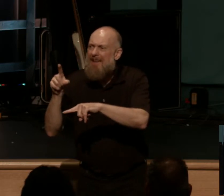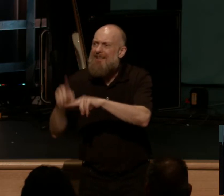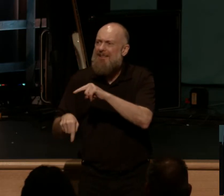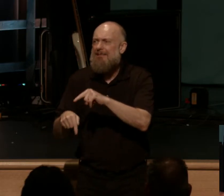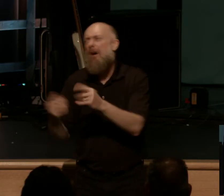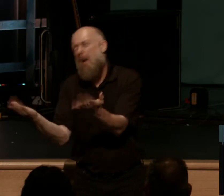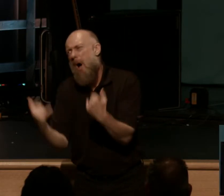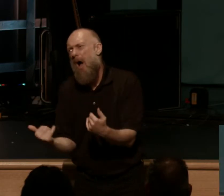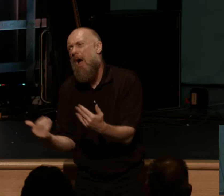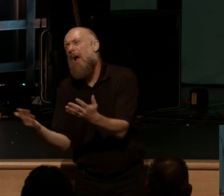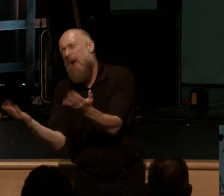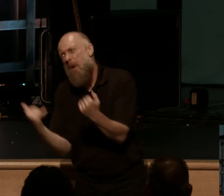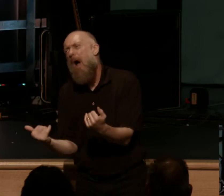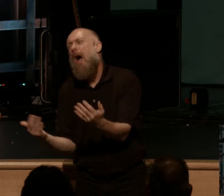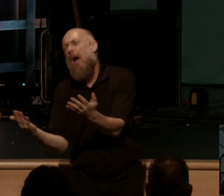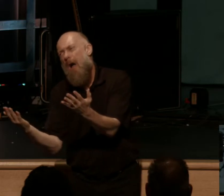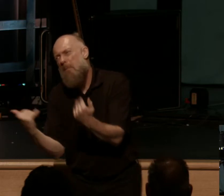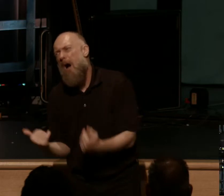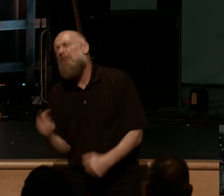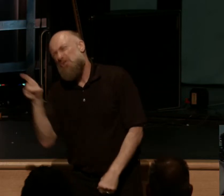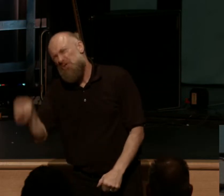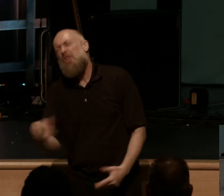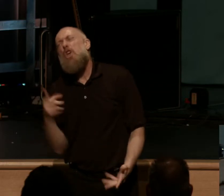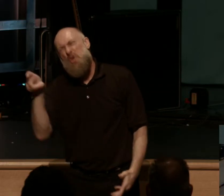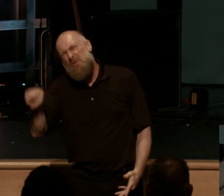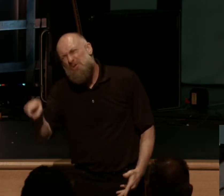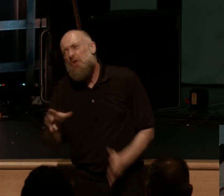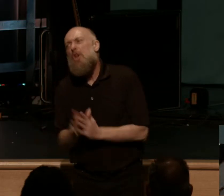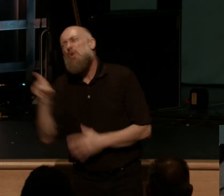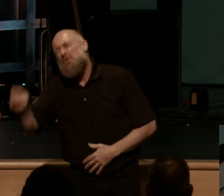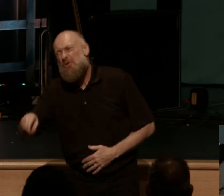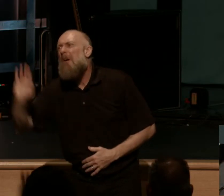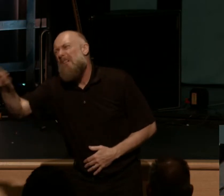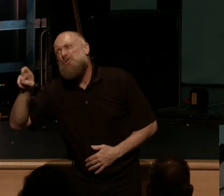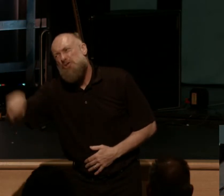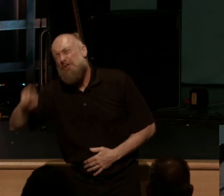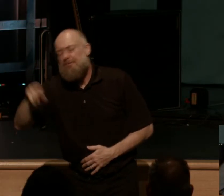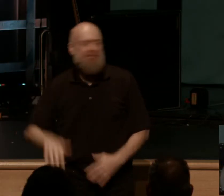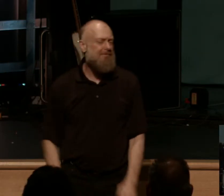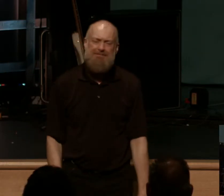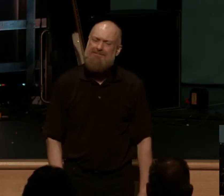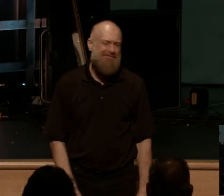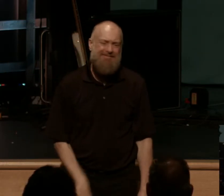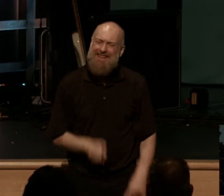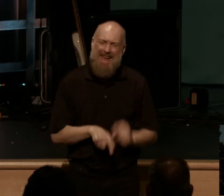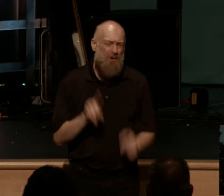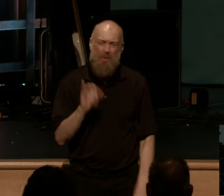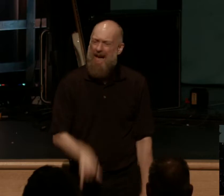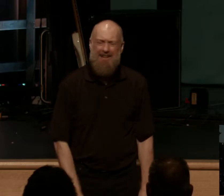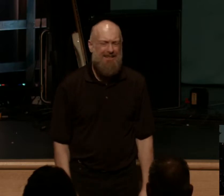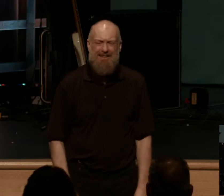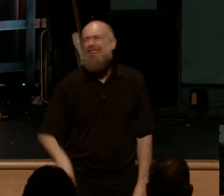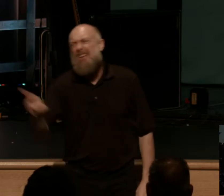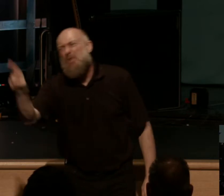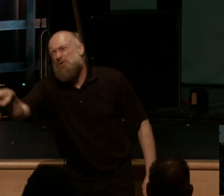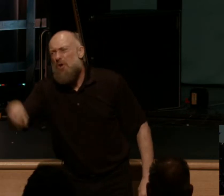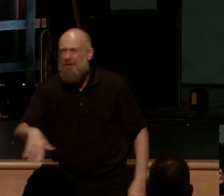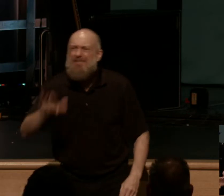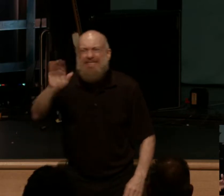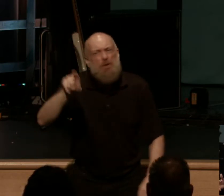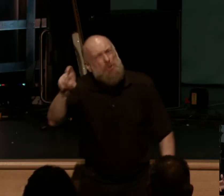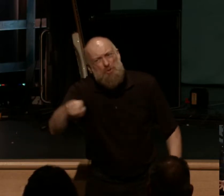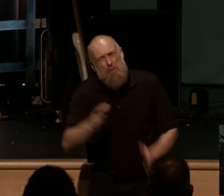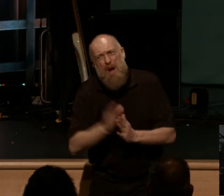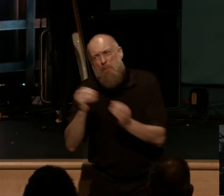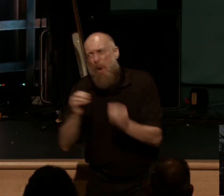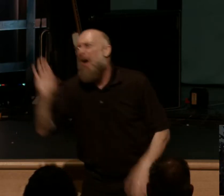Right? Like, that will only go so far. Hey, Archie, you should pray more. You ought to pray. You're a prayer too, man. So this is the wrong example right here, okay? Because he does pray, all right? But you can say, you ought